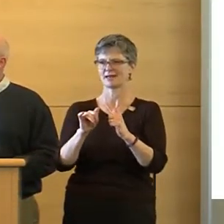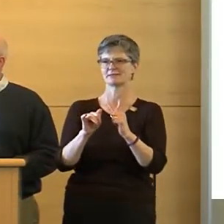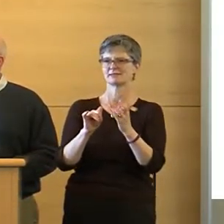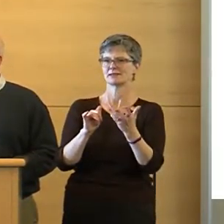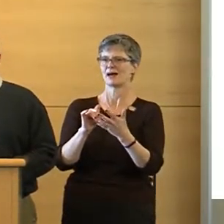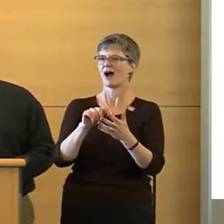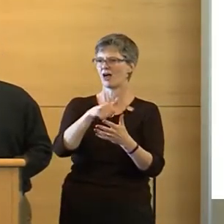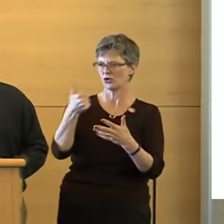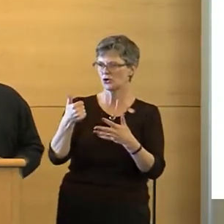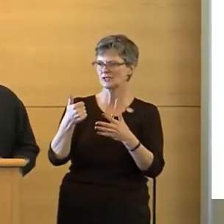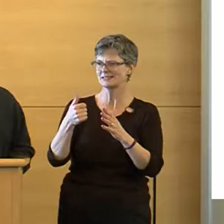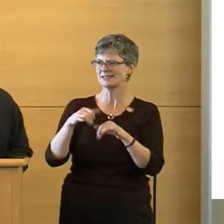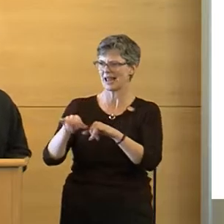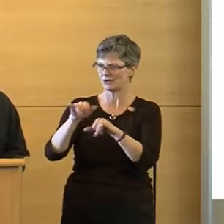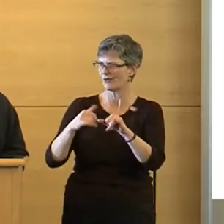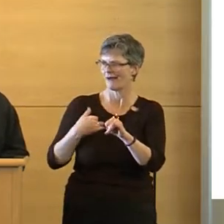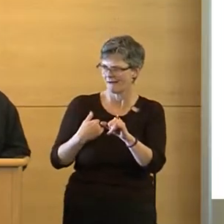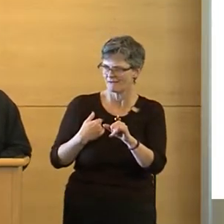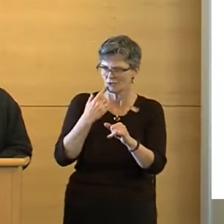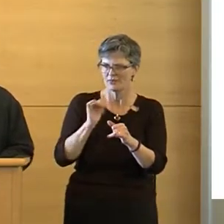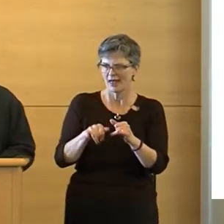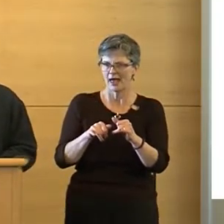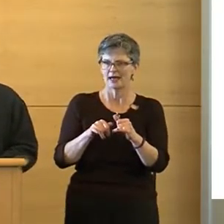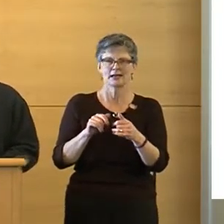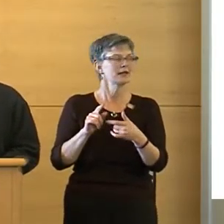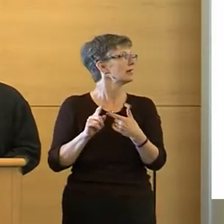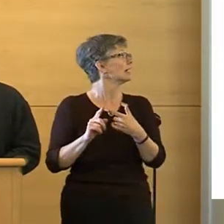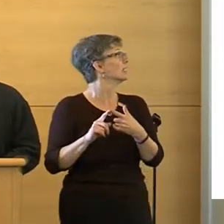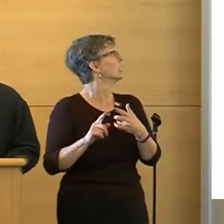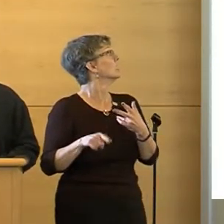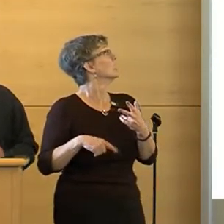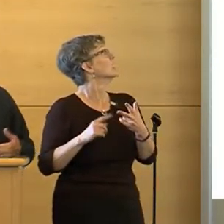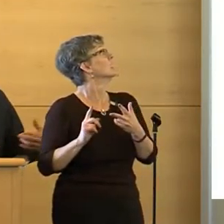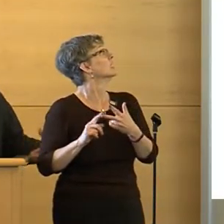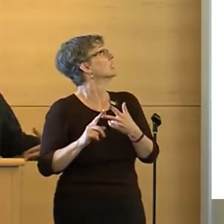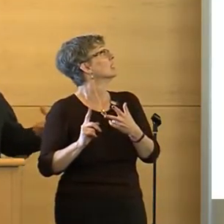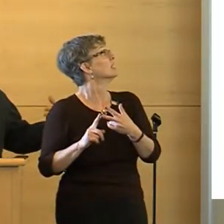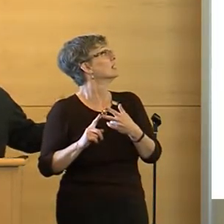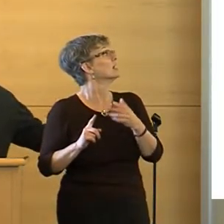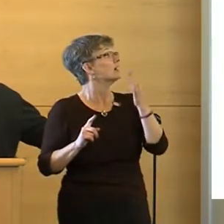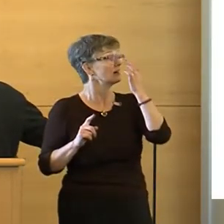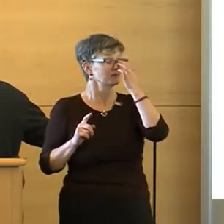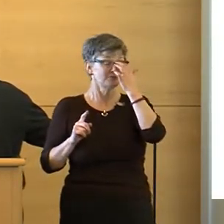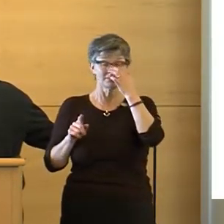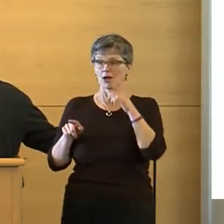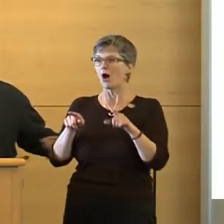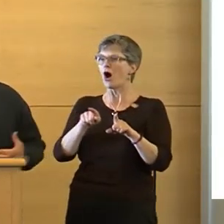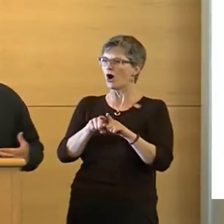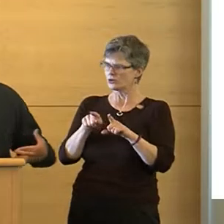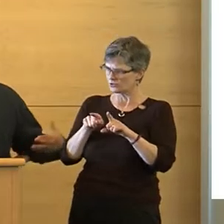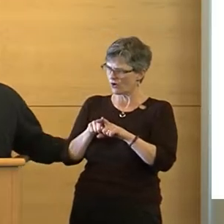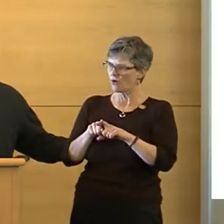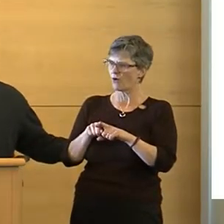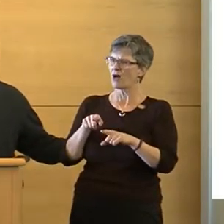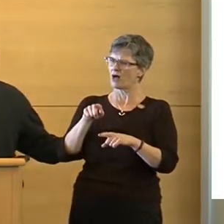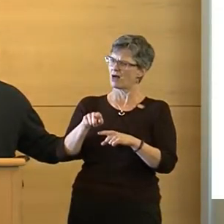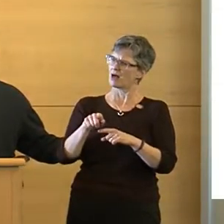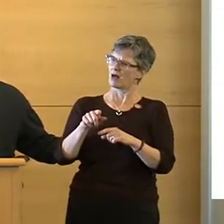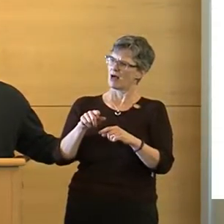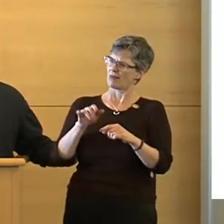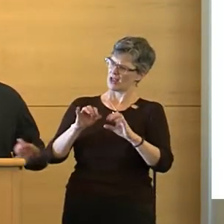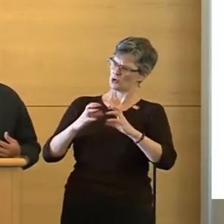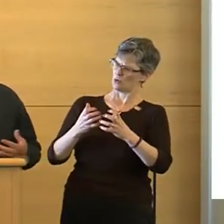is theirs, cascading style sheets, which is a markup language that's used for decorating web content and controlling how